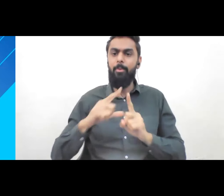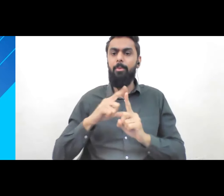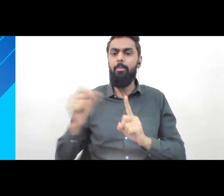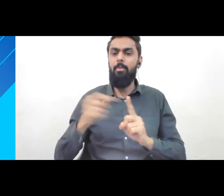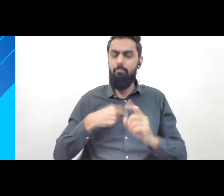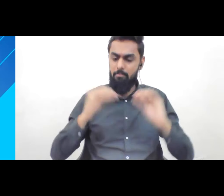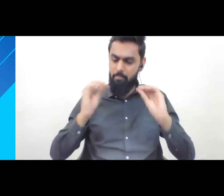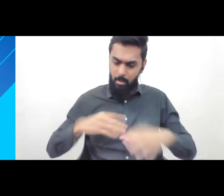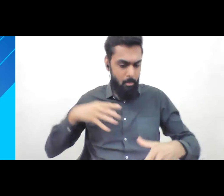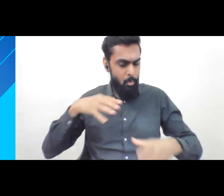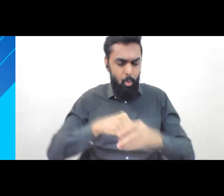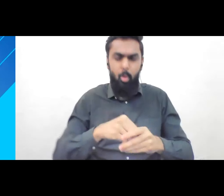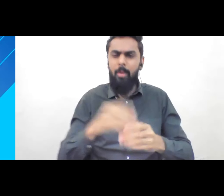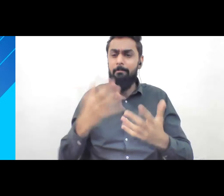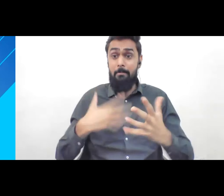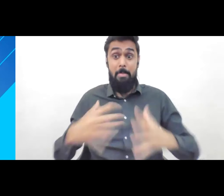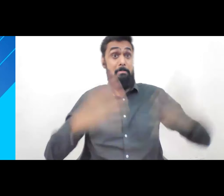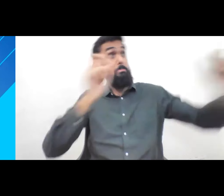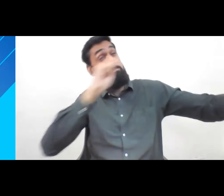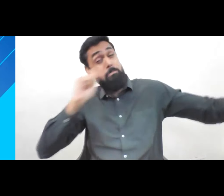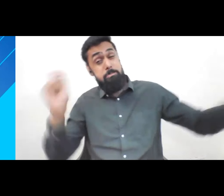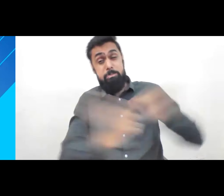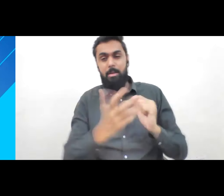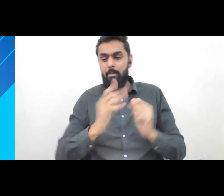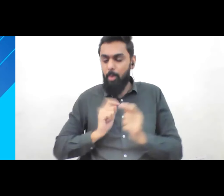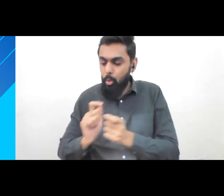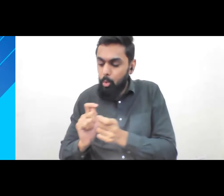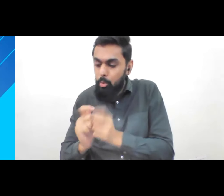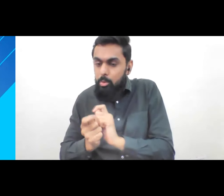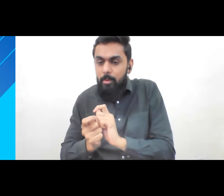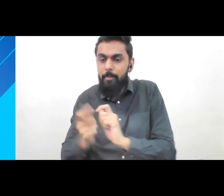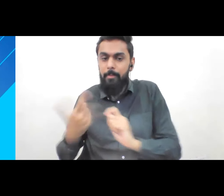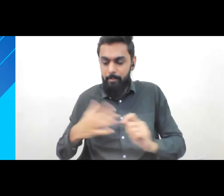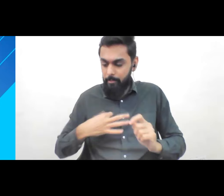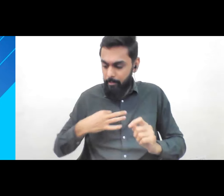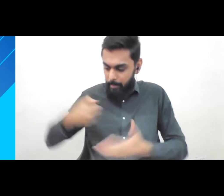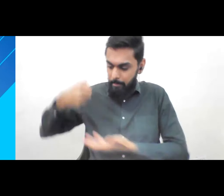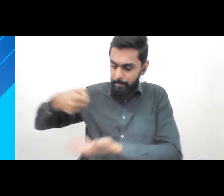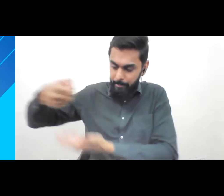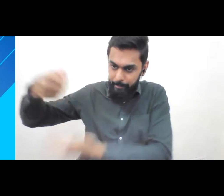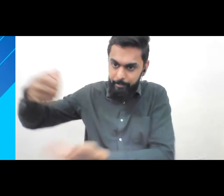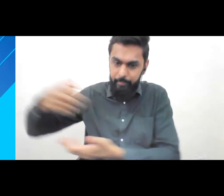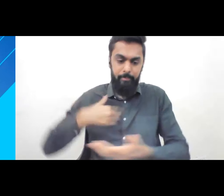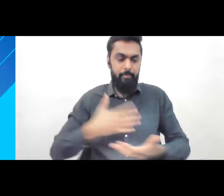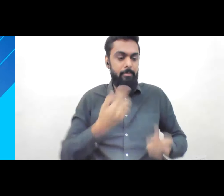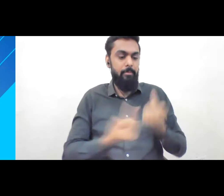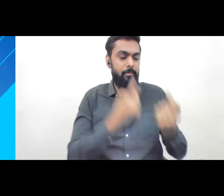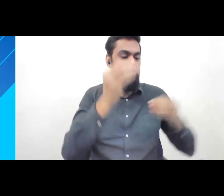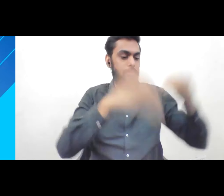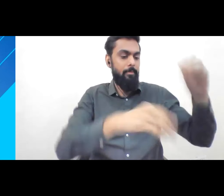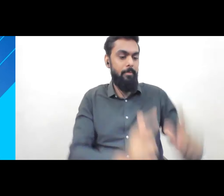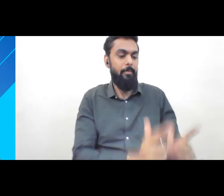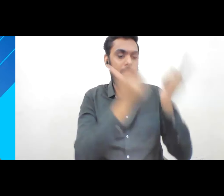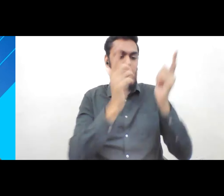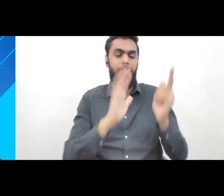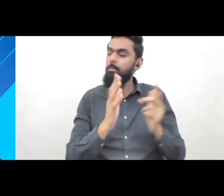contribute in a small way, even if it's me, I'm taking my cloth bag, I am planting trees. In some way, I feel I'm